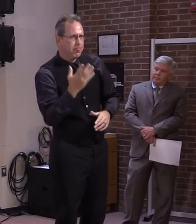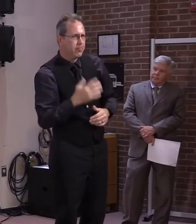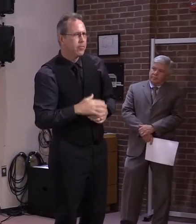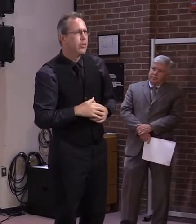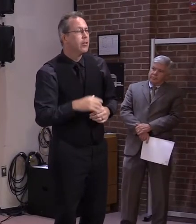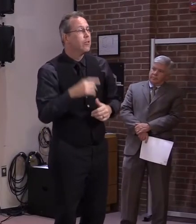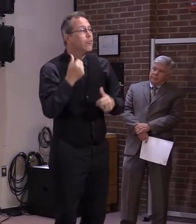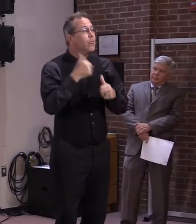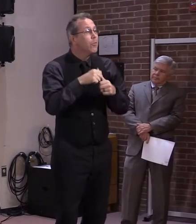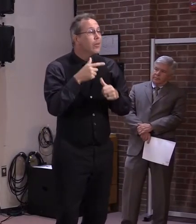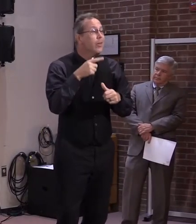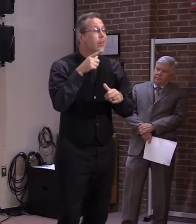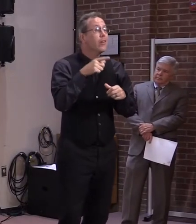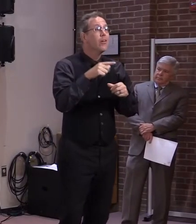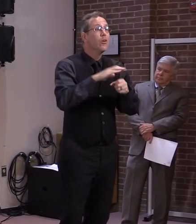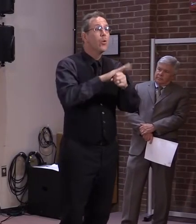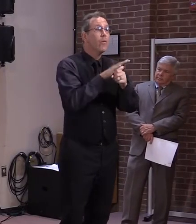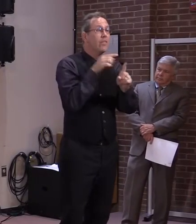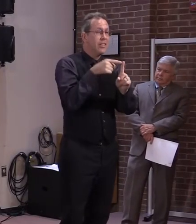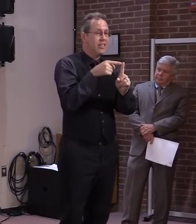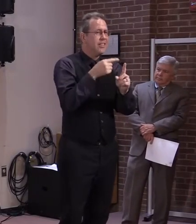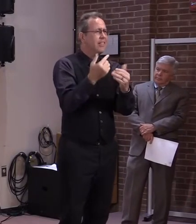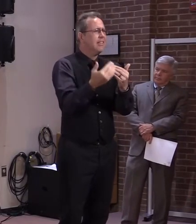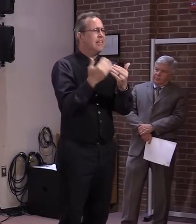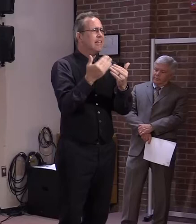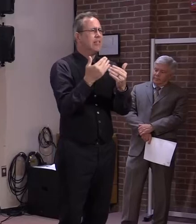this point. Dr. Levine.